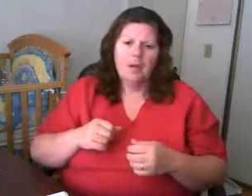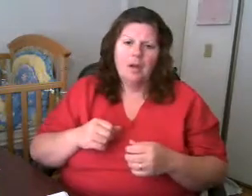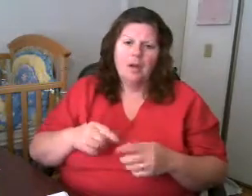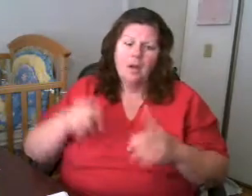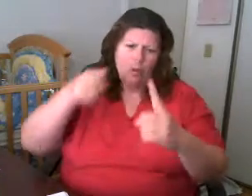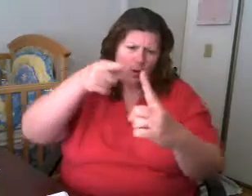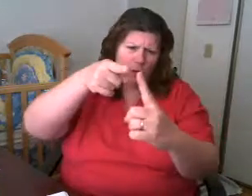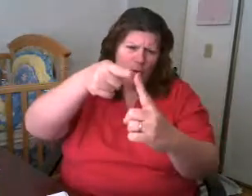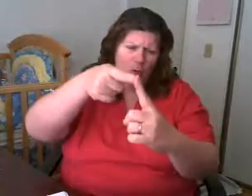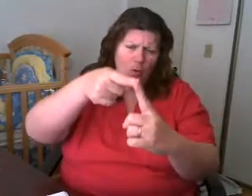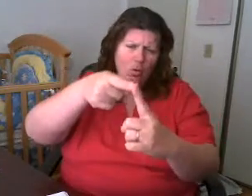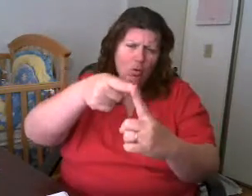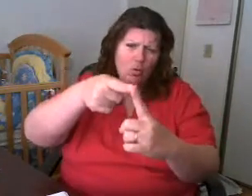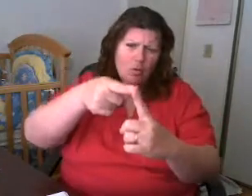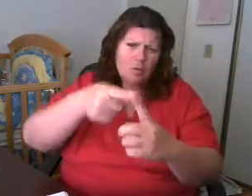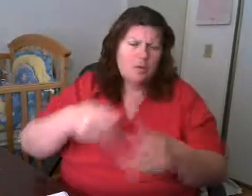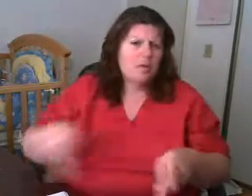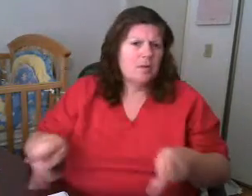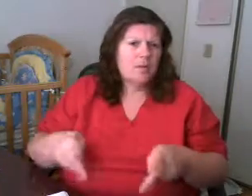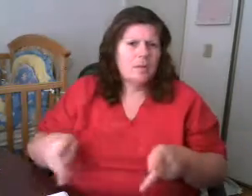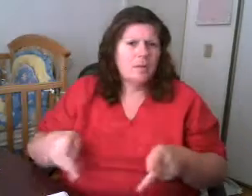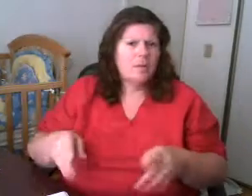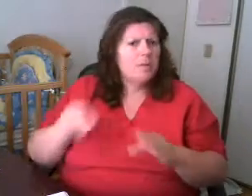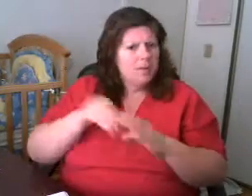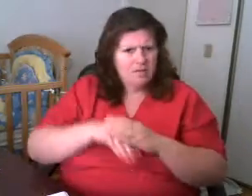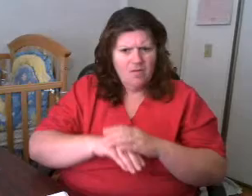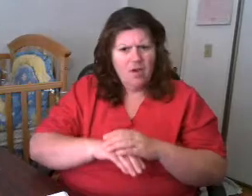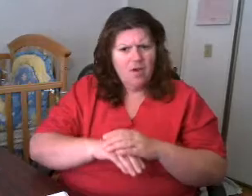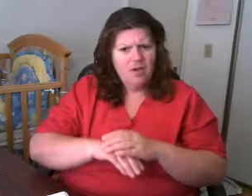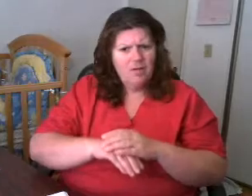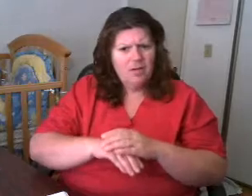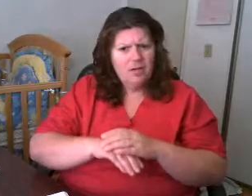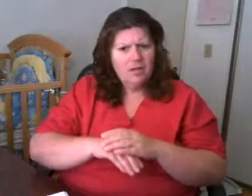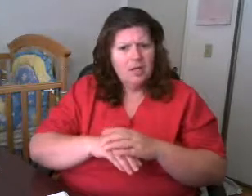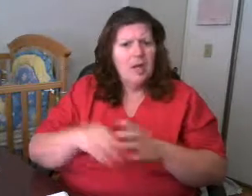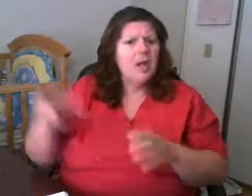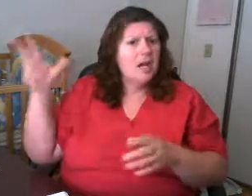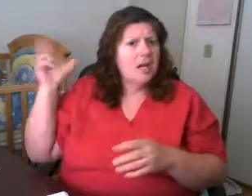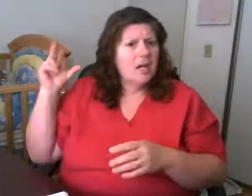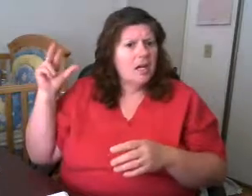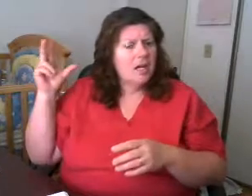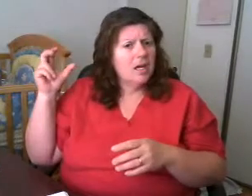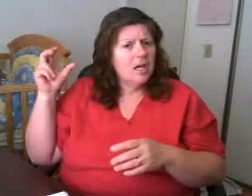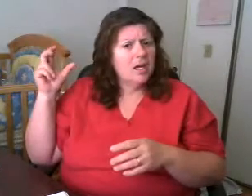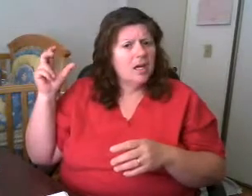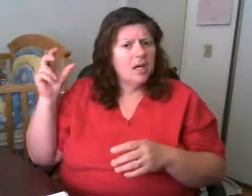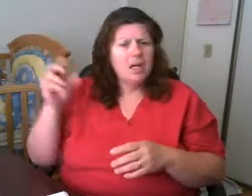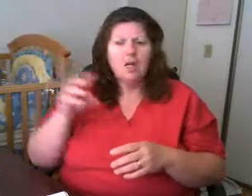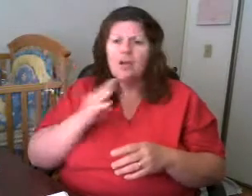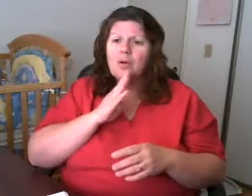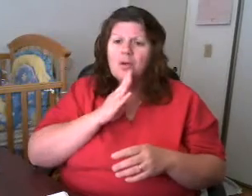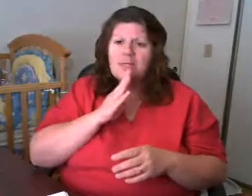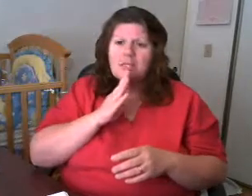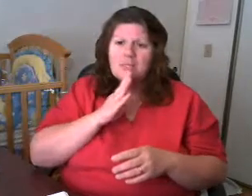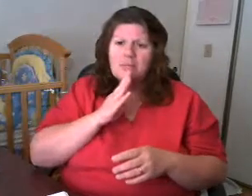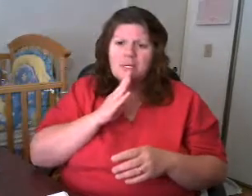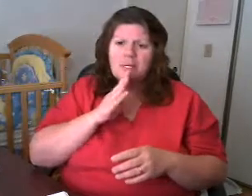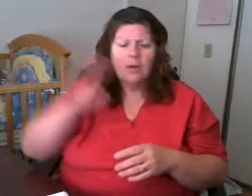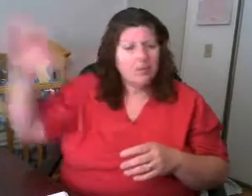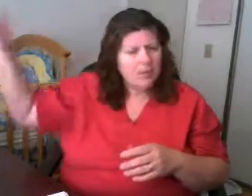So if let's say that it's an assignment where there is a hearing speaker and a deaf client, what is the goal of that hearing speaker? What